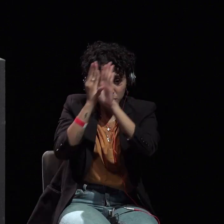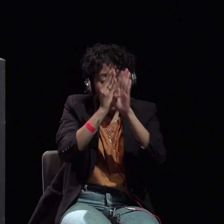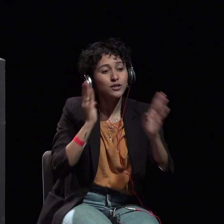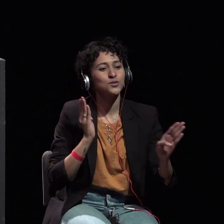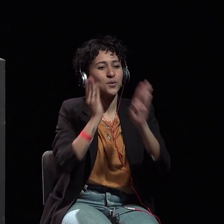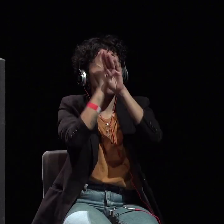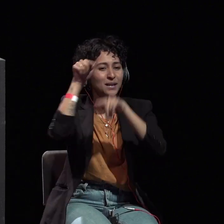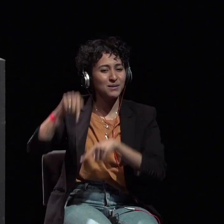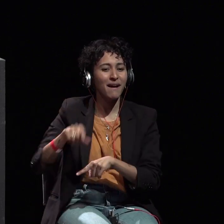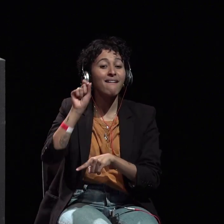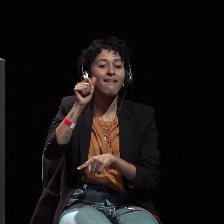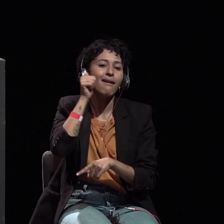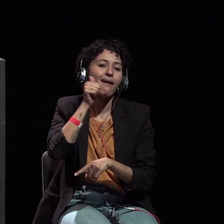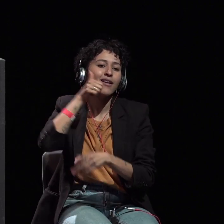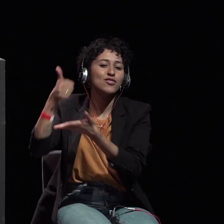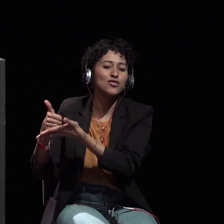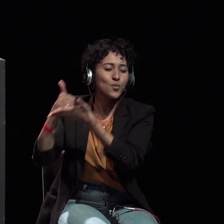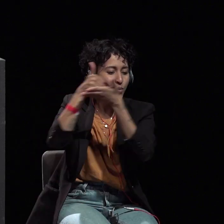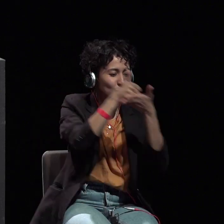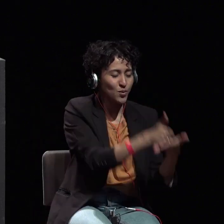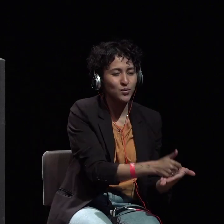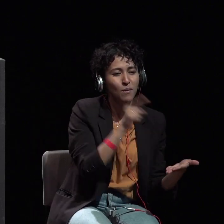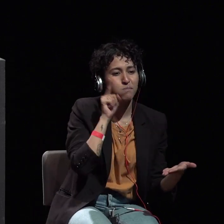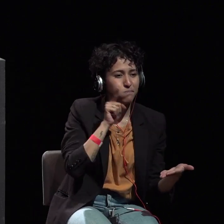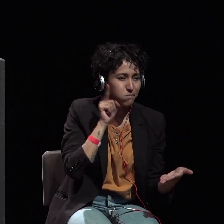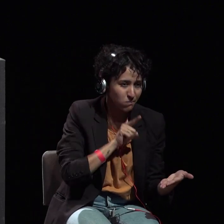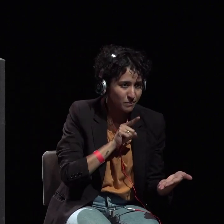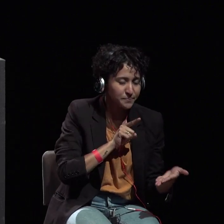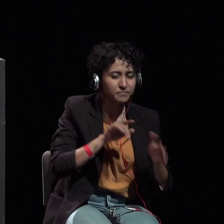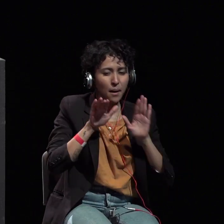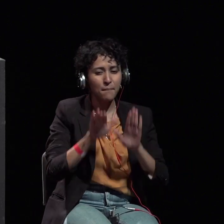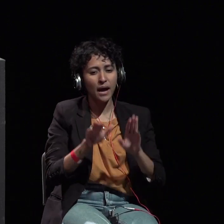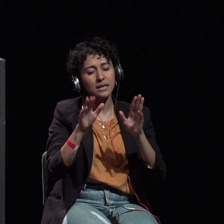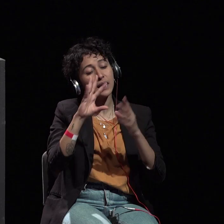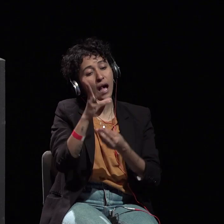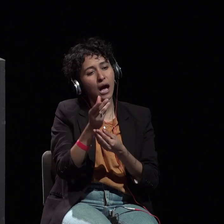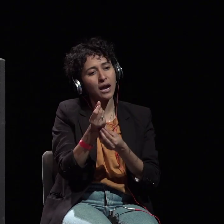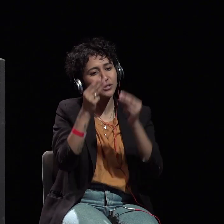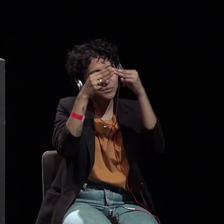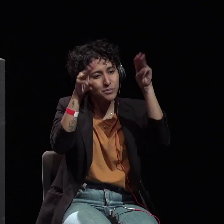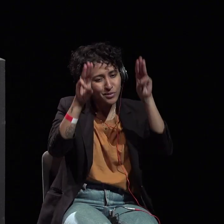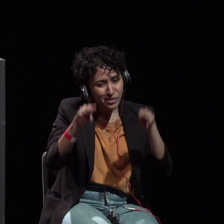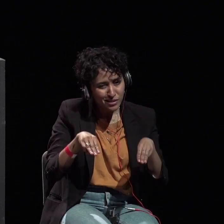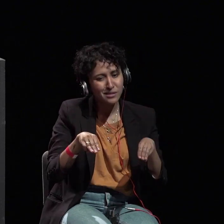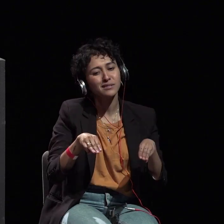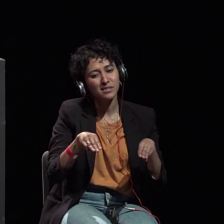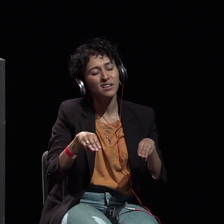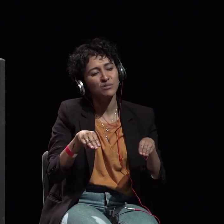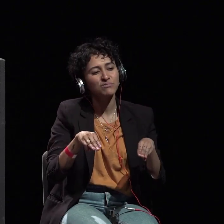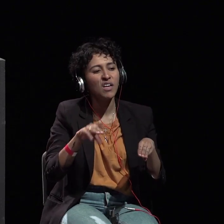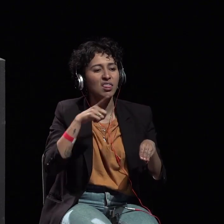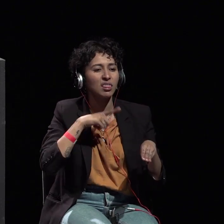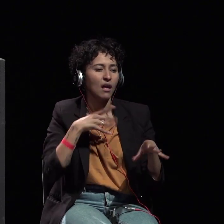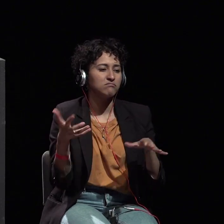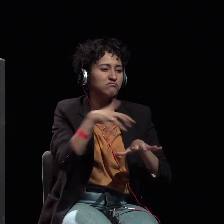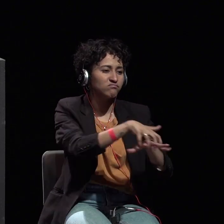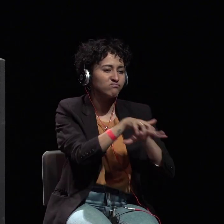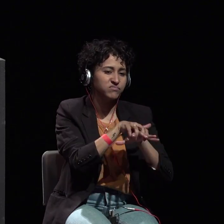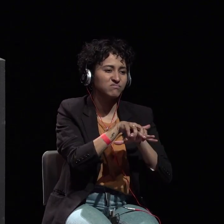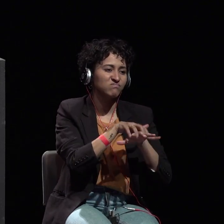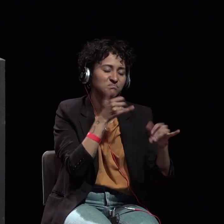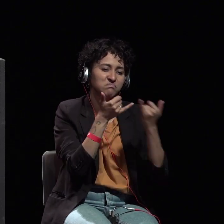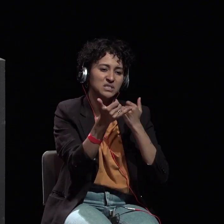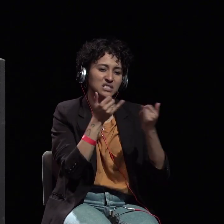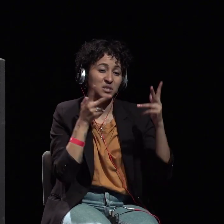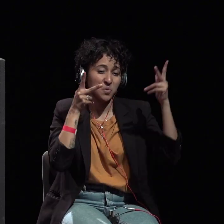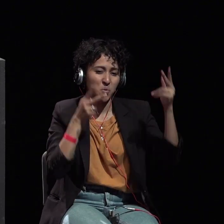museum replicates colonial networks unselfconsciously. This is not a fault of a specific curator or a specific registrar, but of our very practice of art